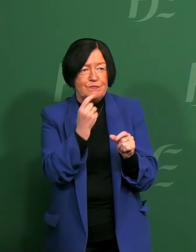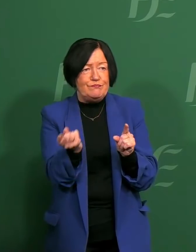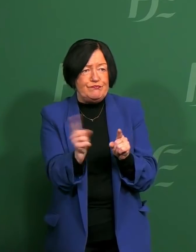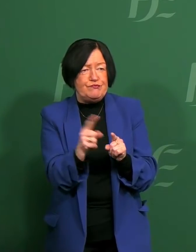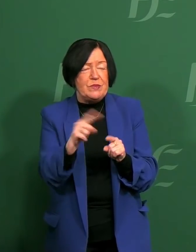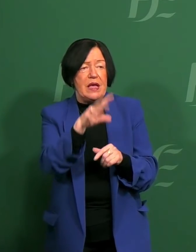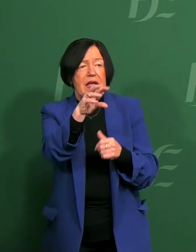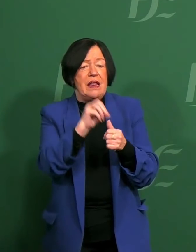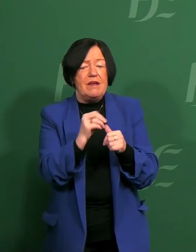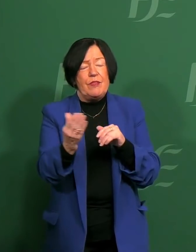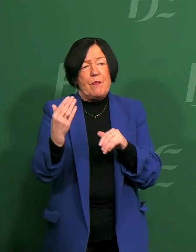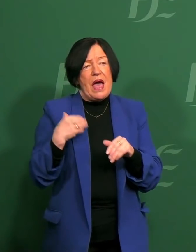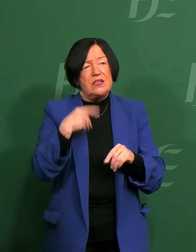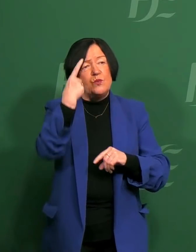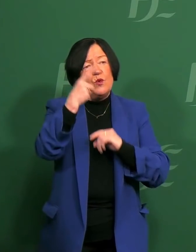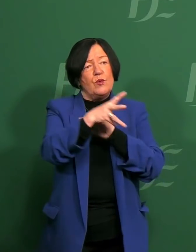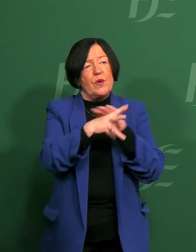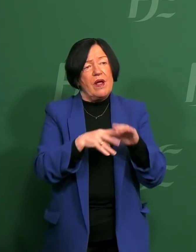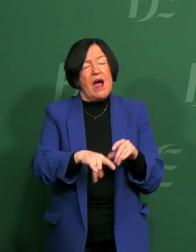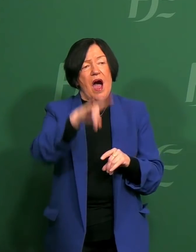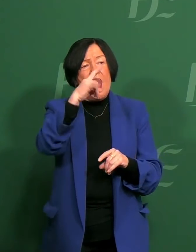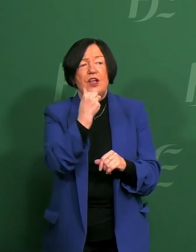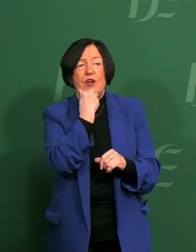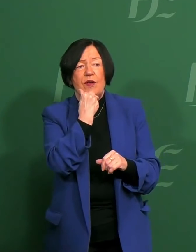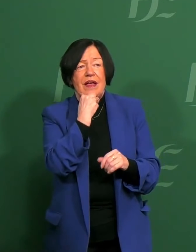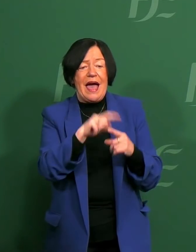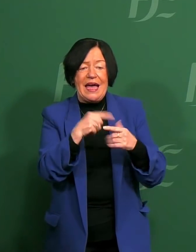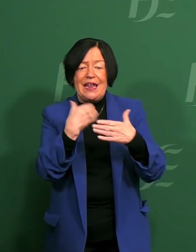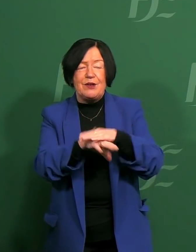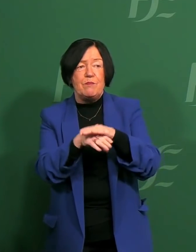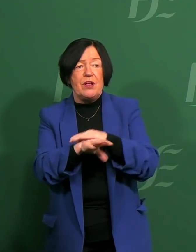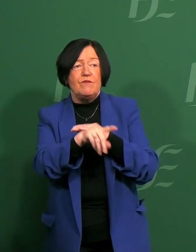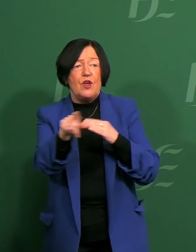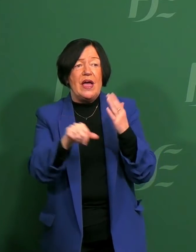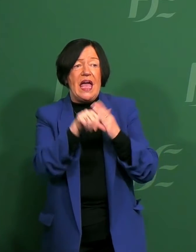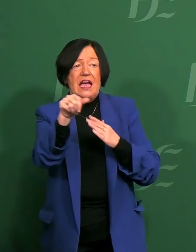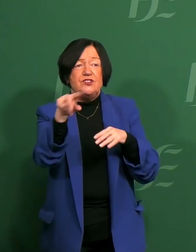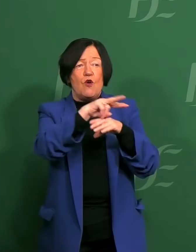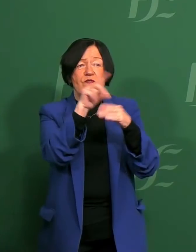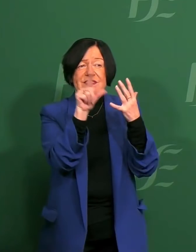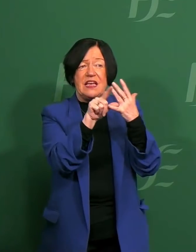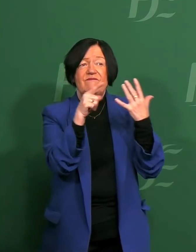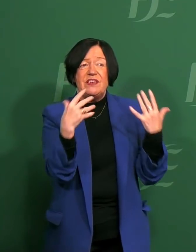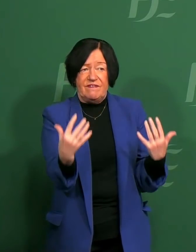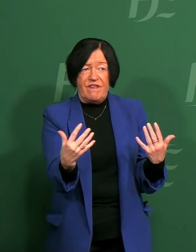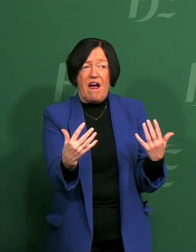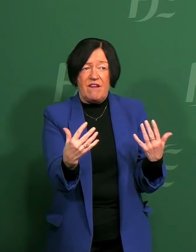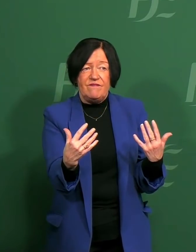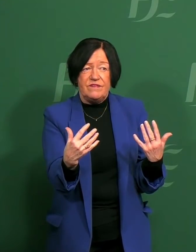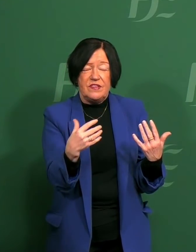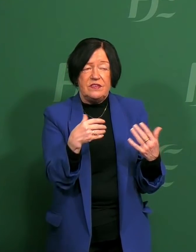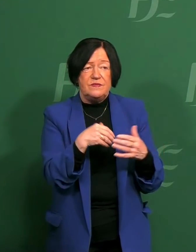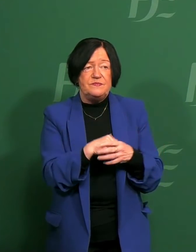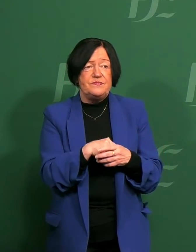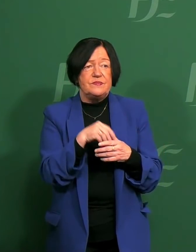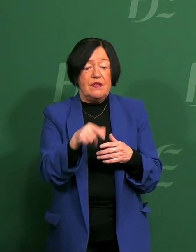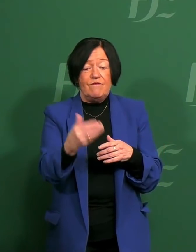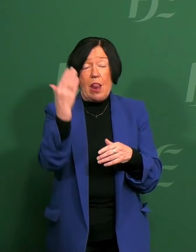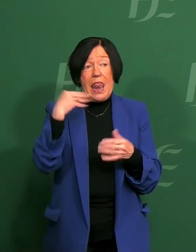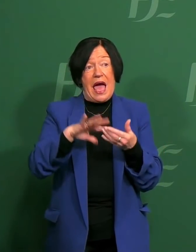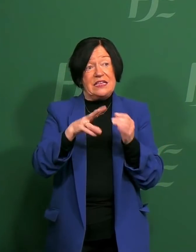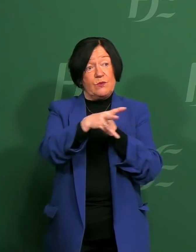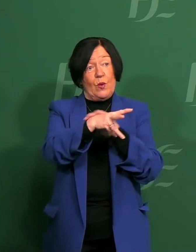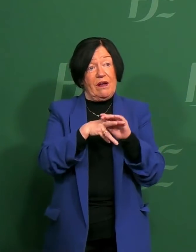particularly over the past week. High attendances and admissions for those aged over 75 years of age is actually, for last